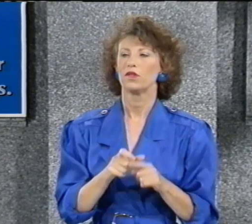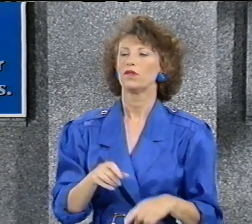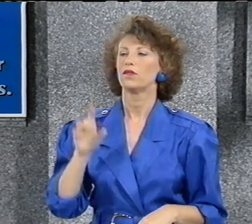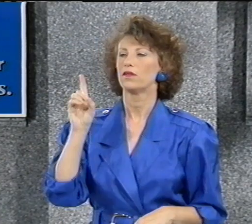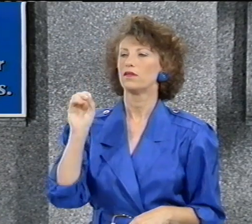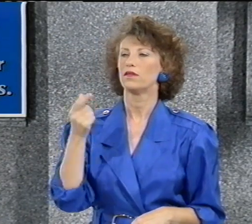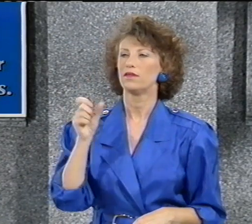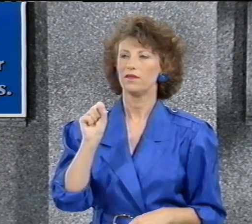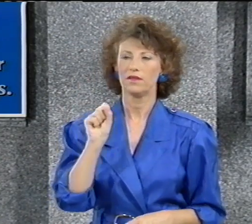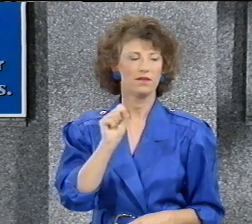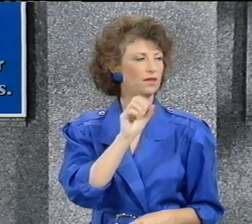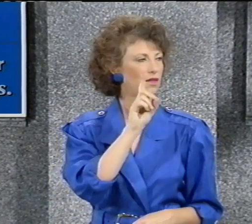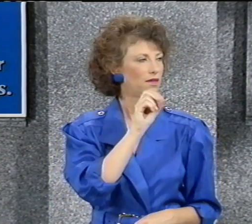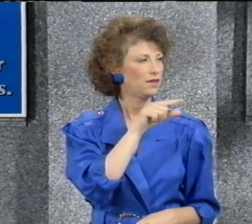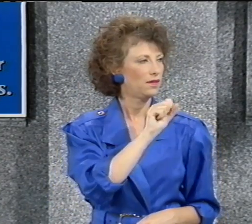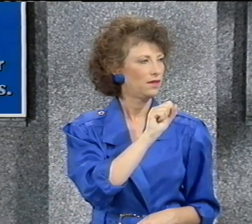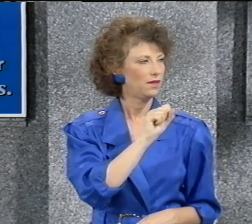Now which one?